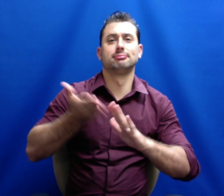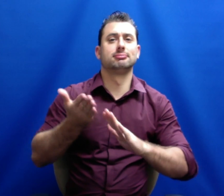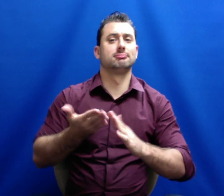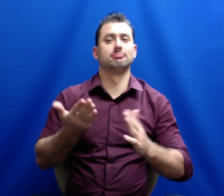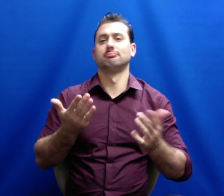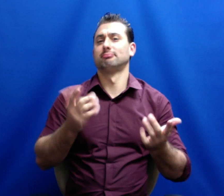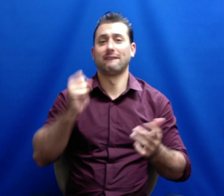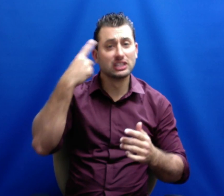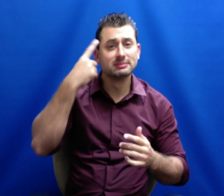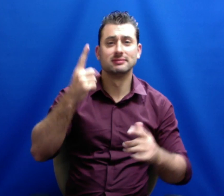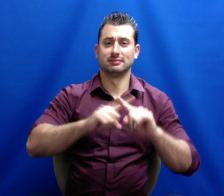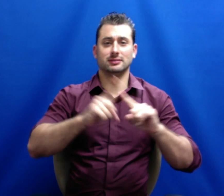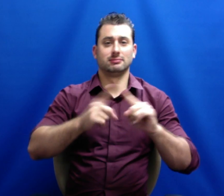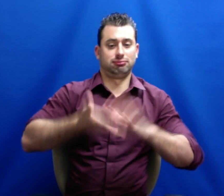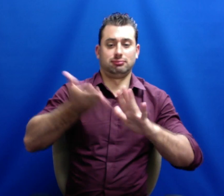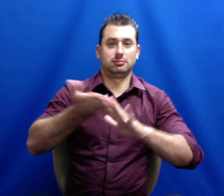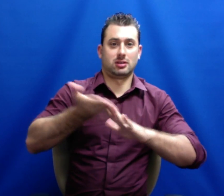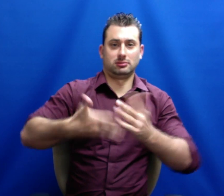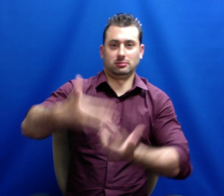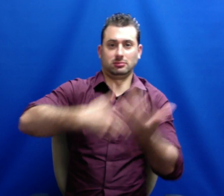organizations, governments, and the like.